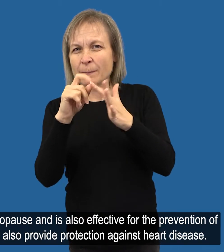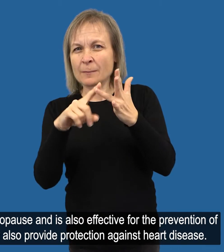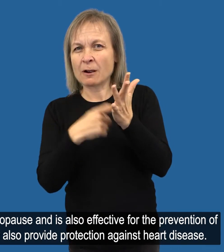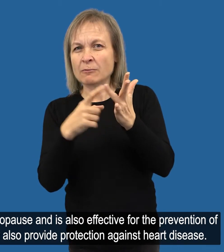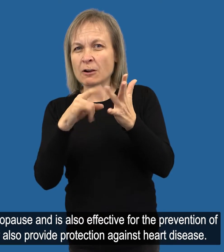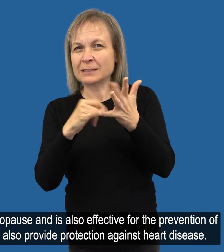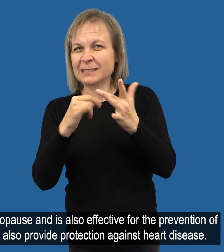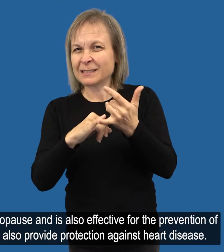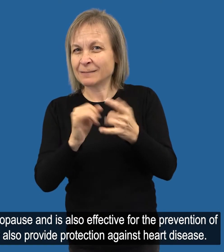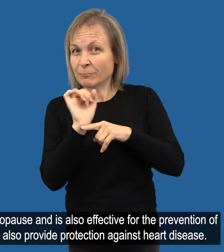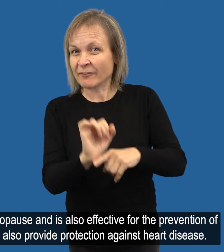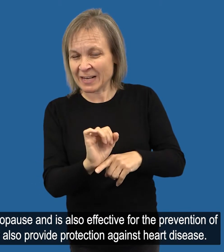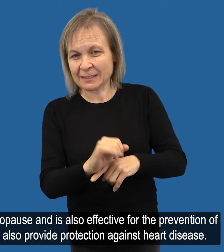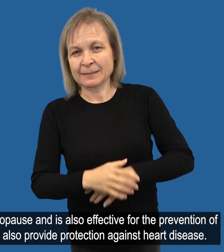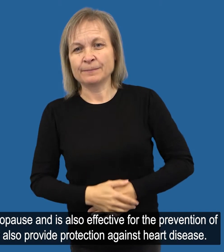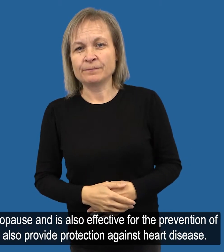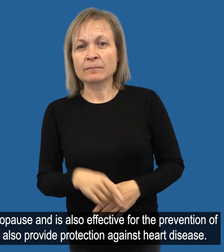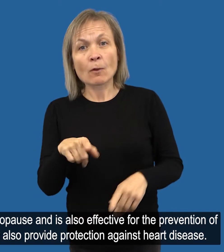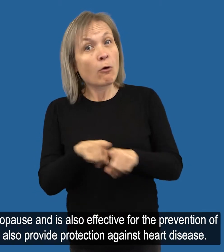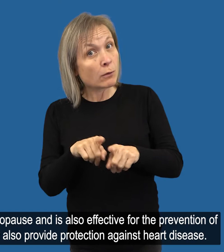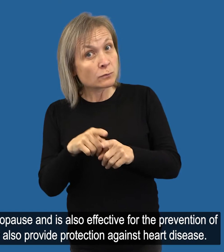It may also provide protection against heart disease.